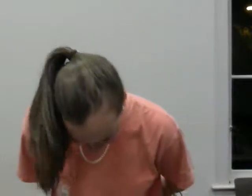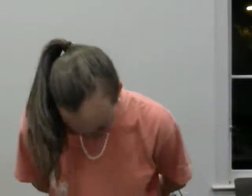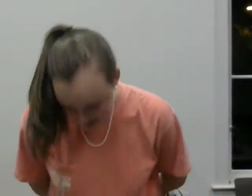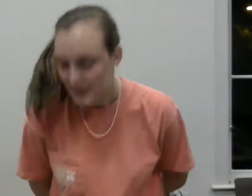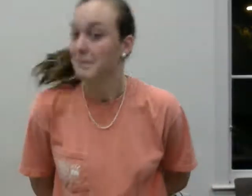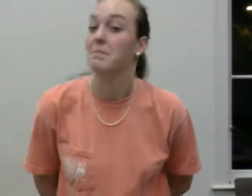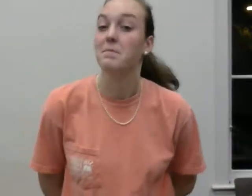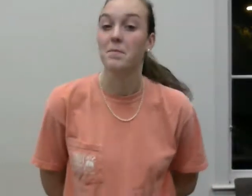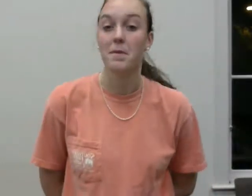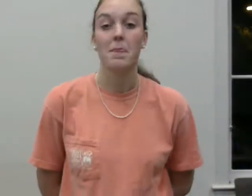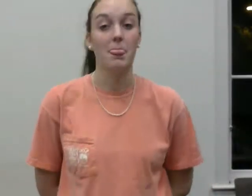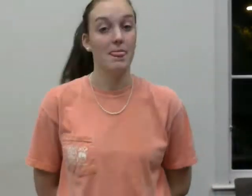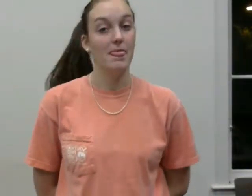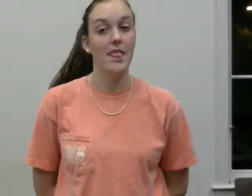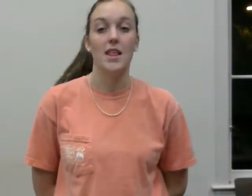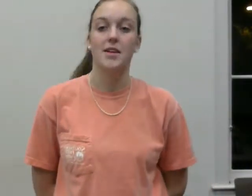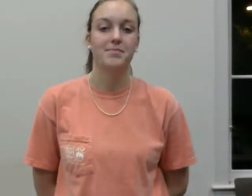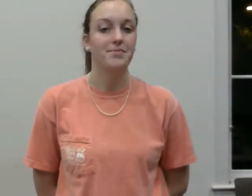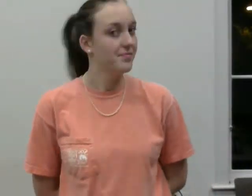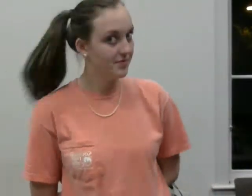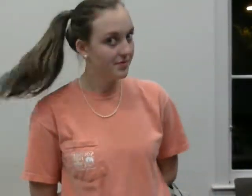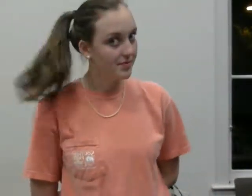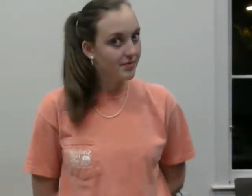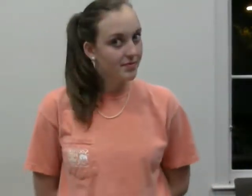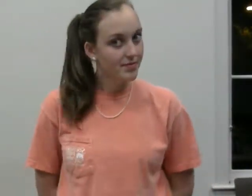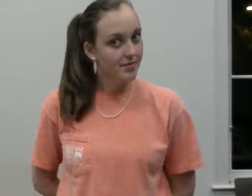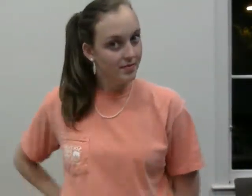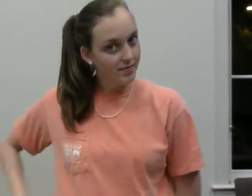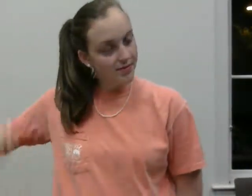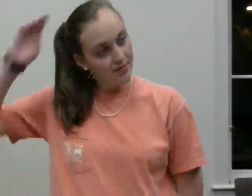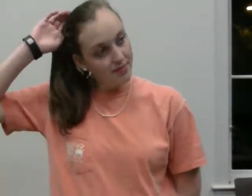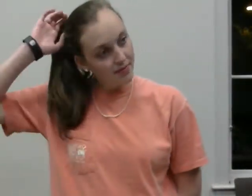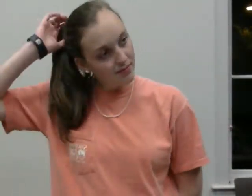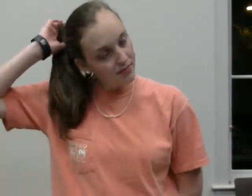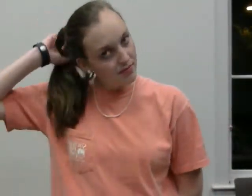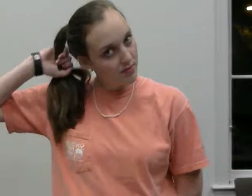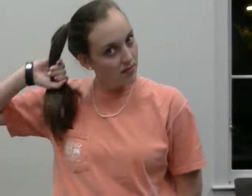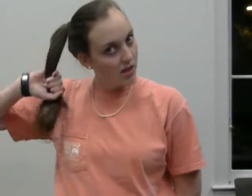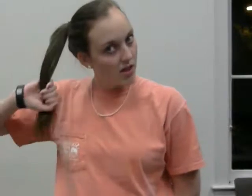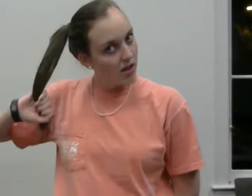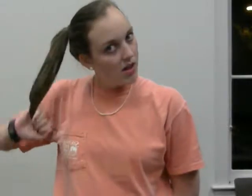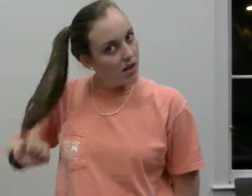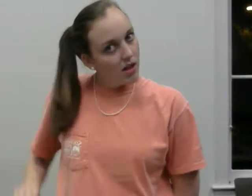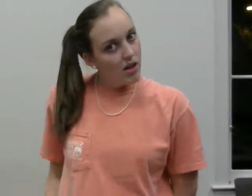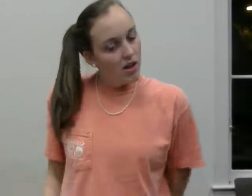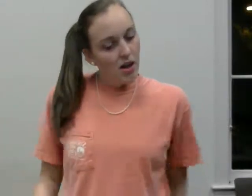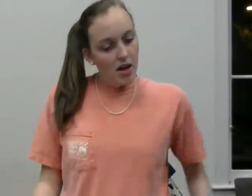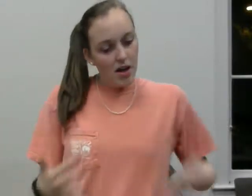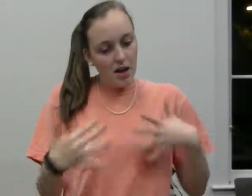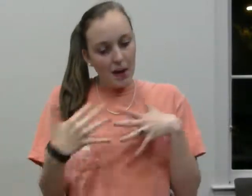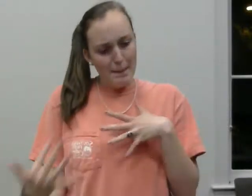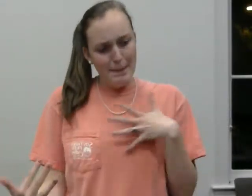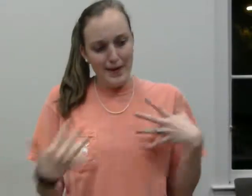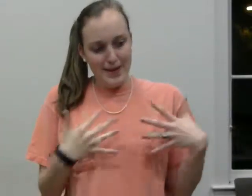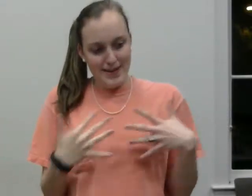Gotta love tech problems. Causes of the American Revolution. Reasons for